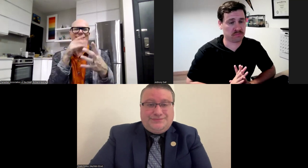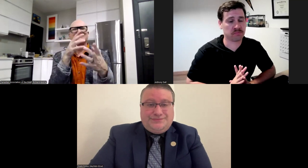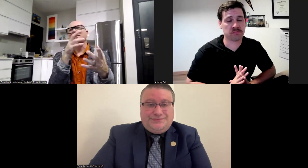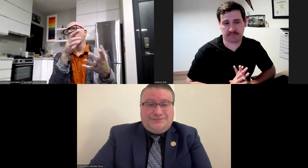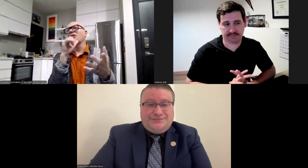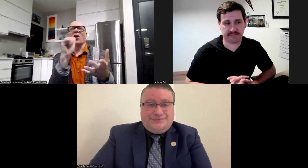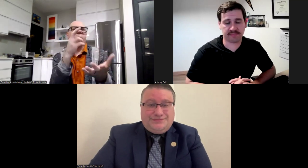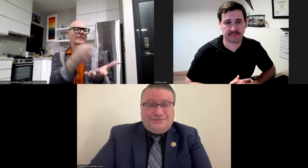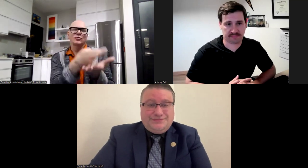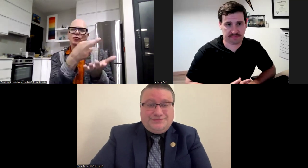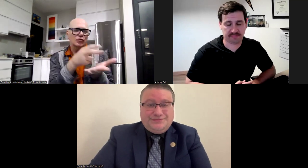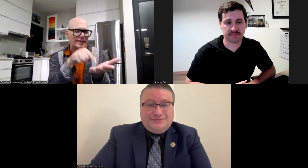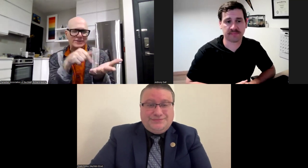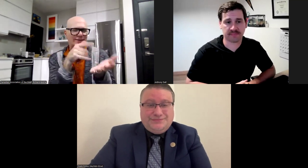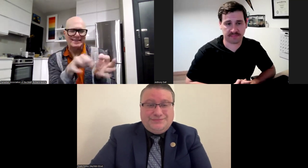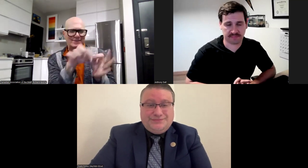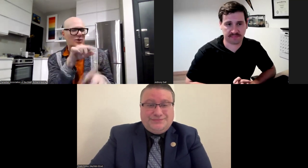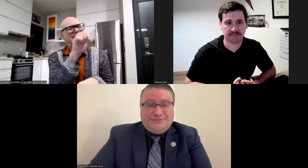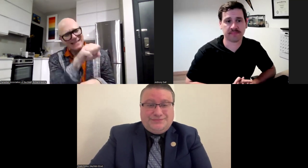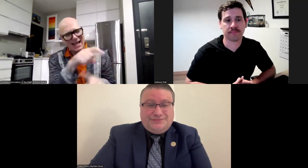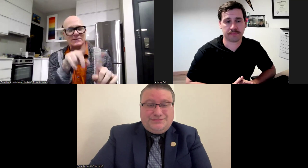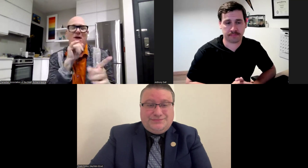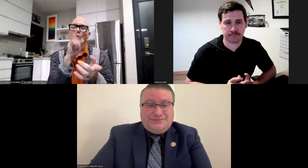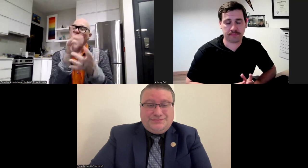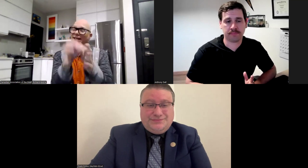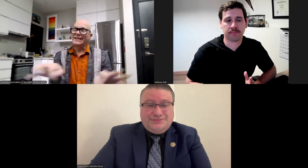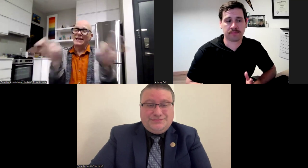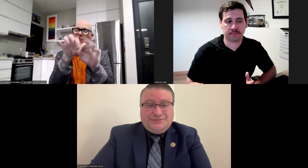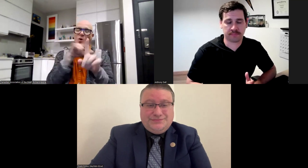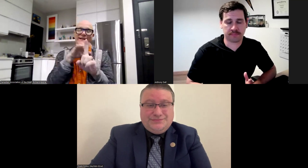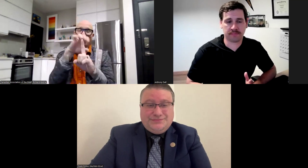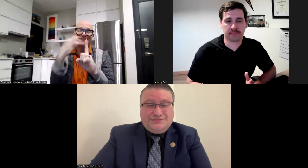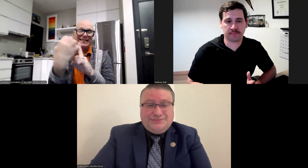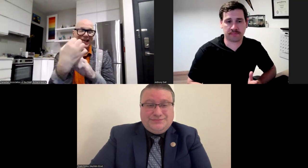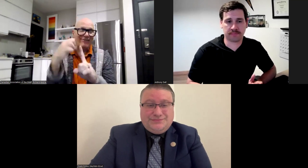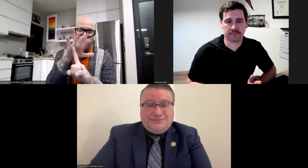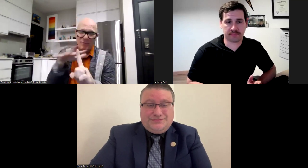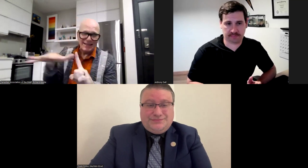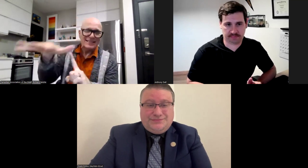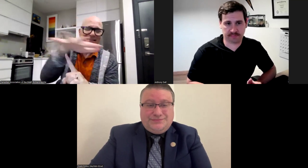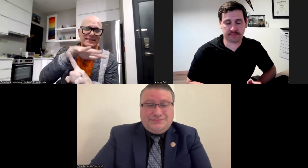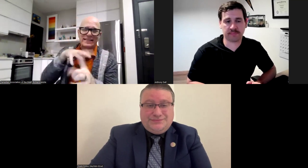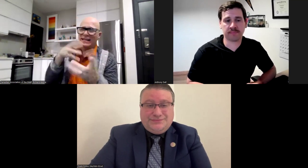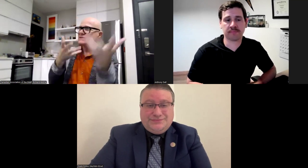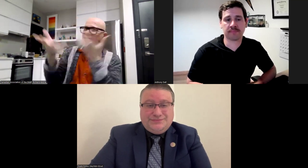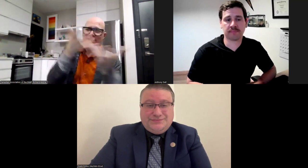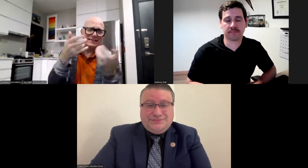No, Frank is 100% correct. The resources are there, but what is key is having